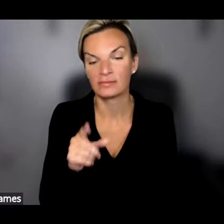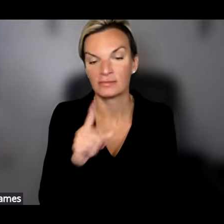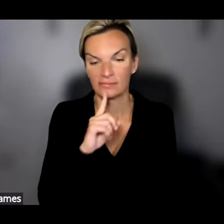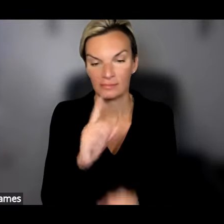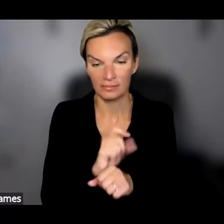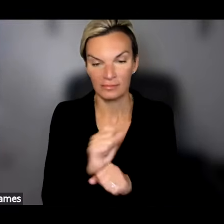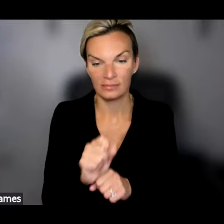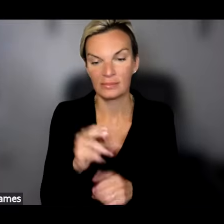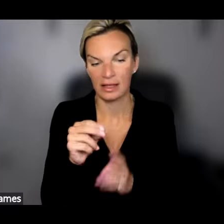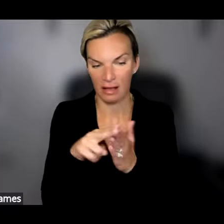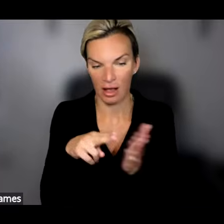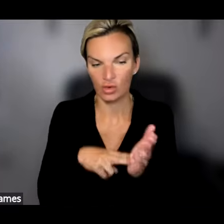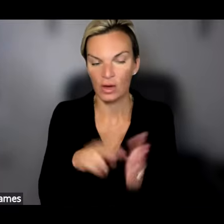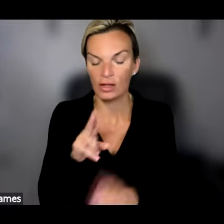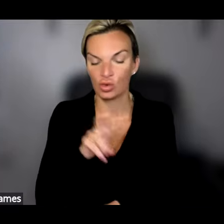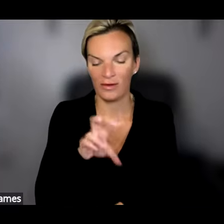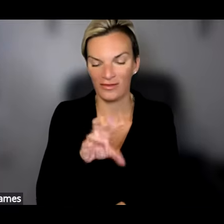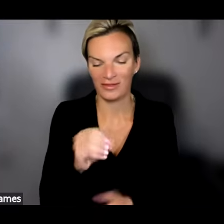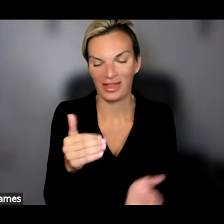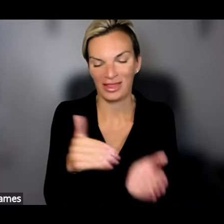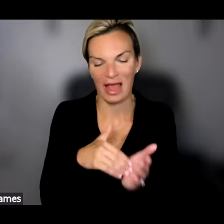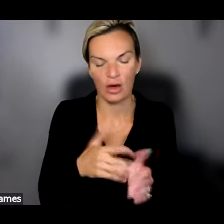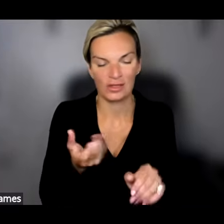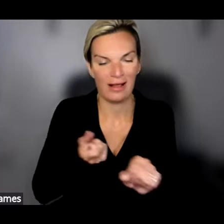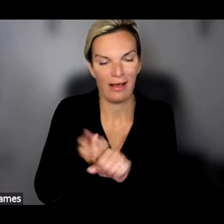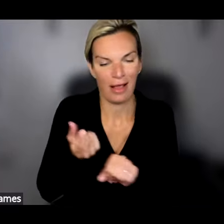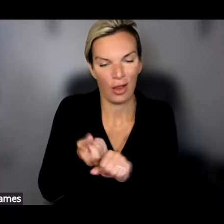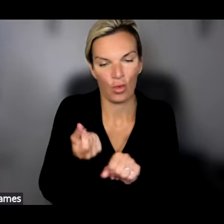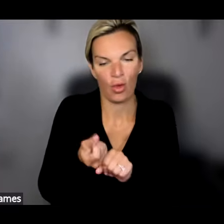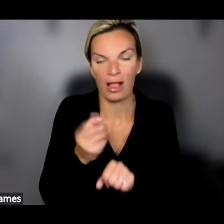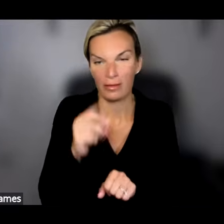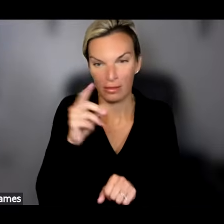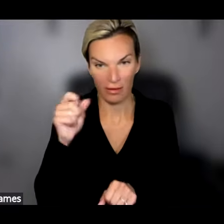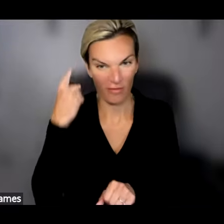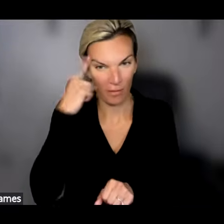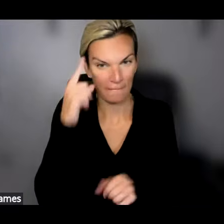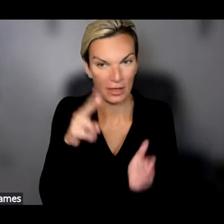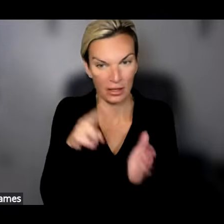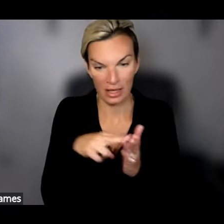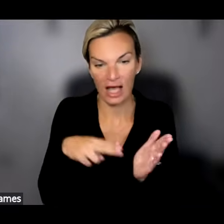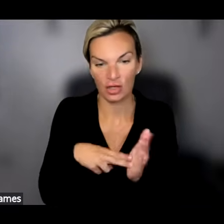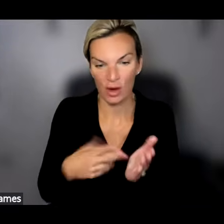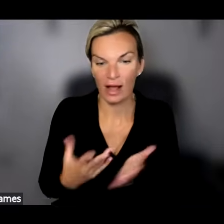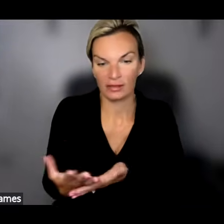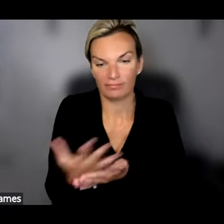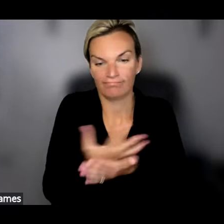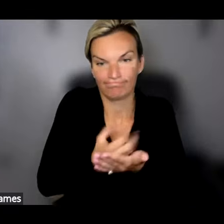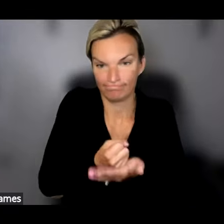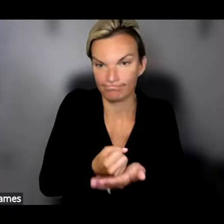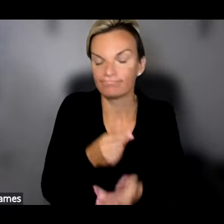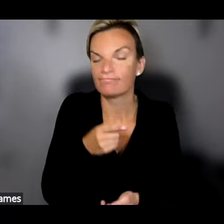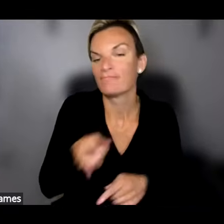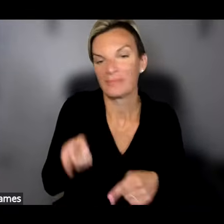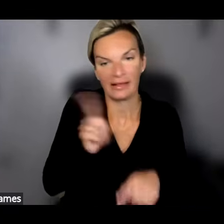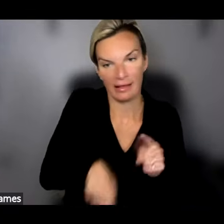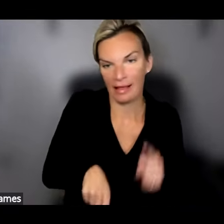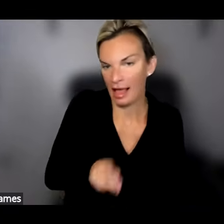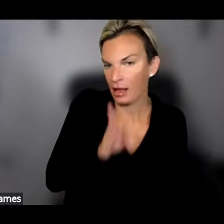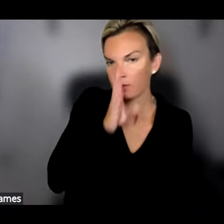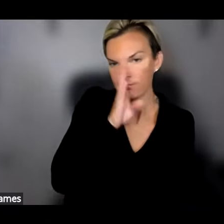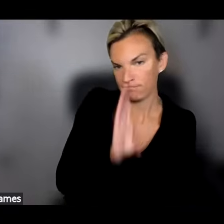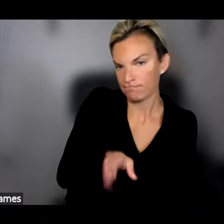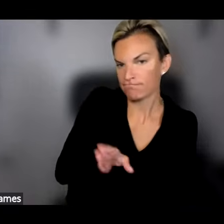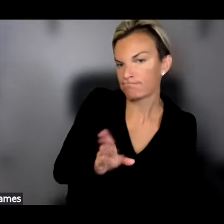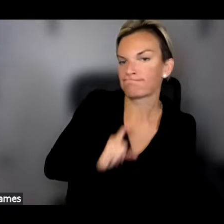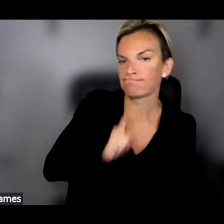government contracts, and people and organizations with substantial connections to these utilities contractors from making direct or indirect